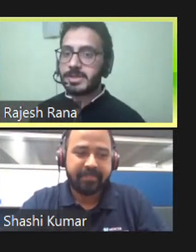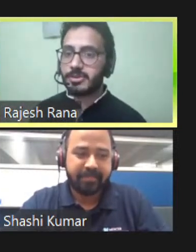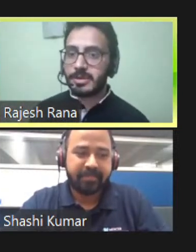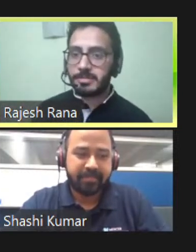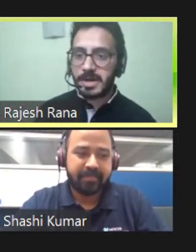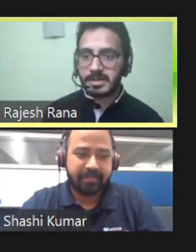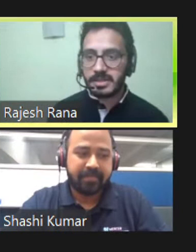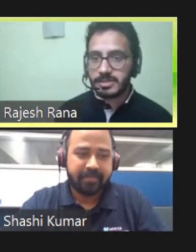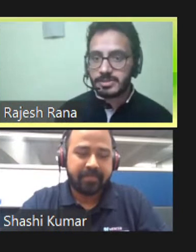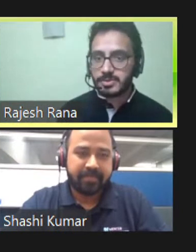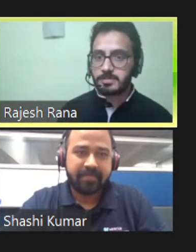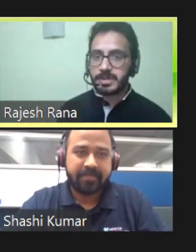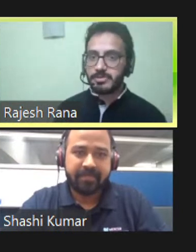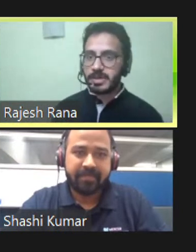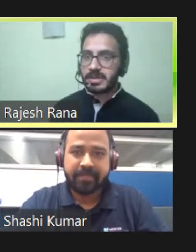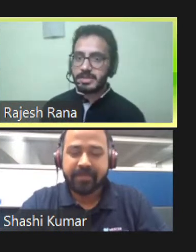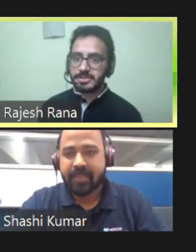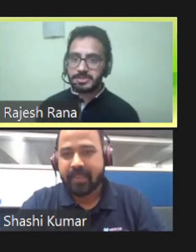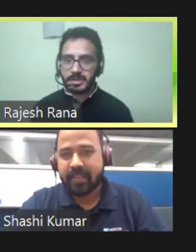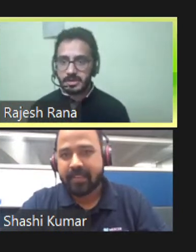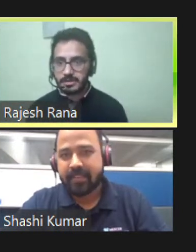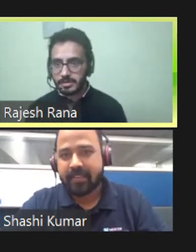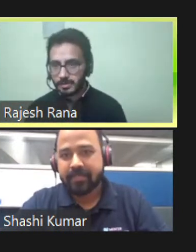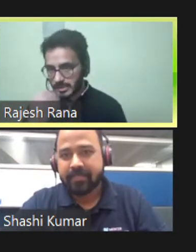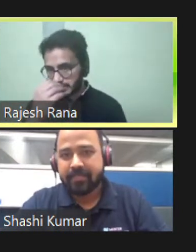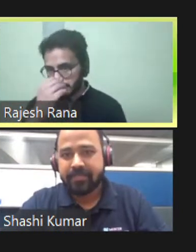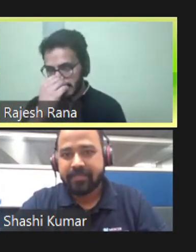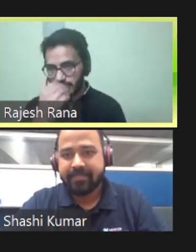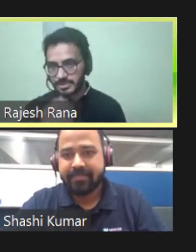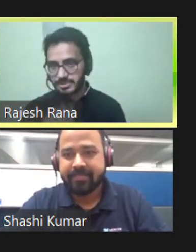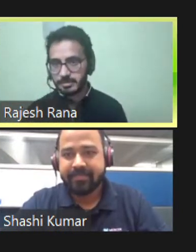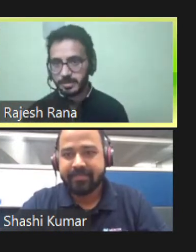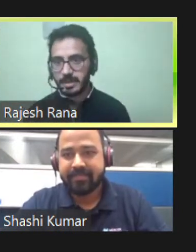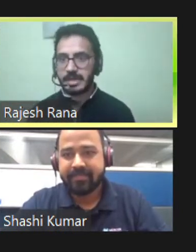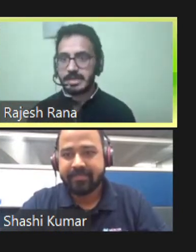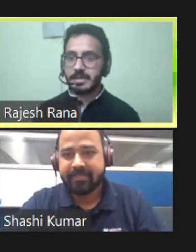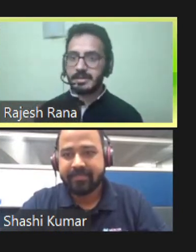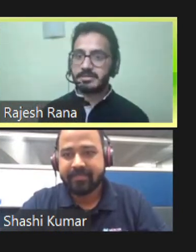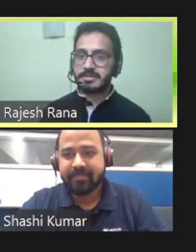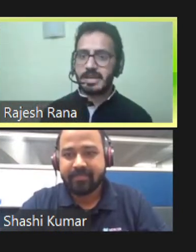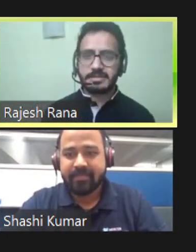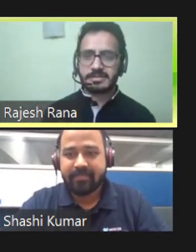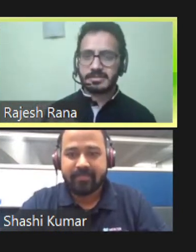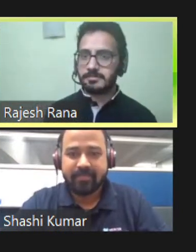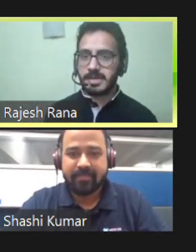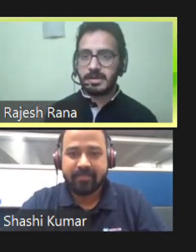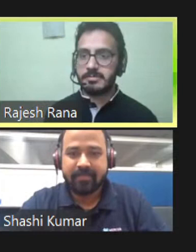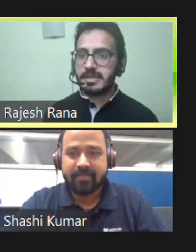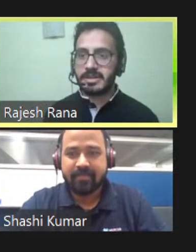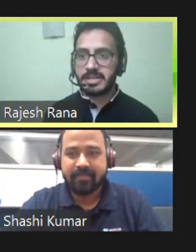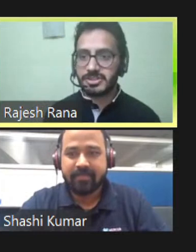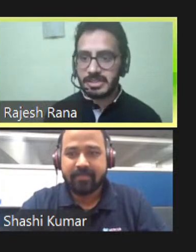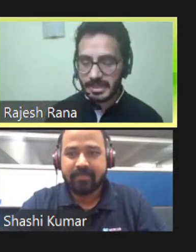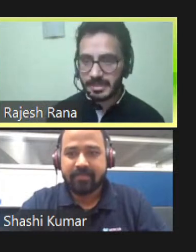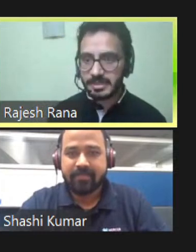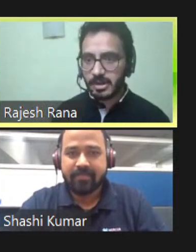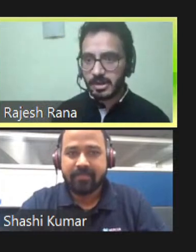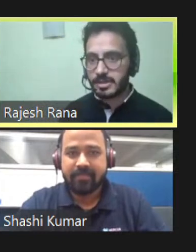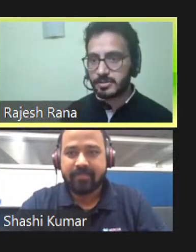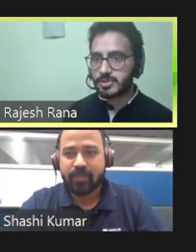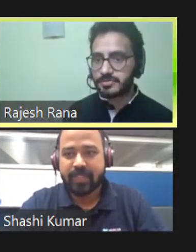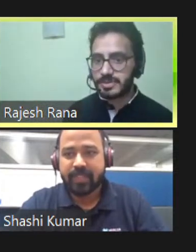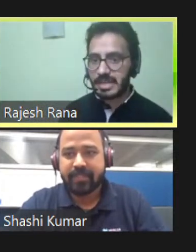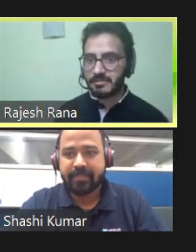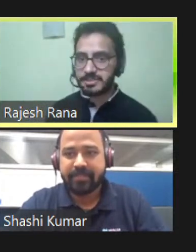in this particular part. So United Nations took place a very good step and declared this as a international day